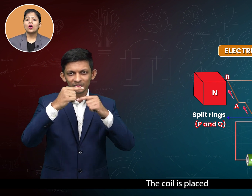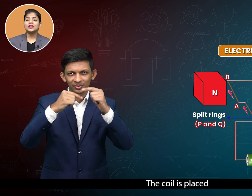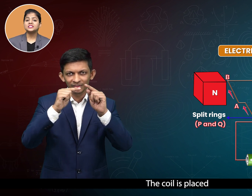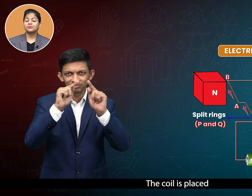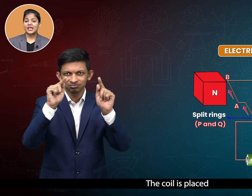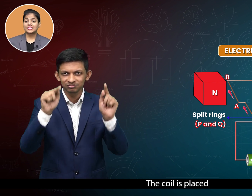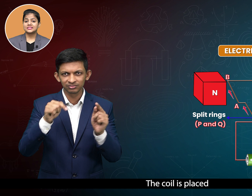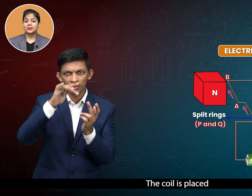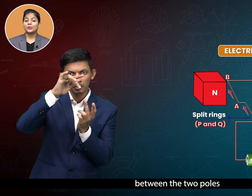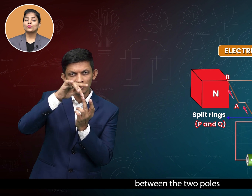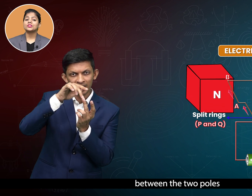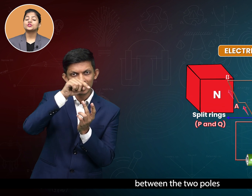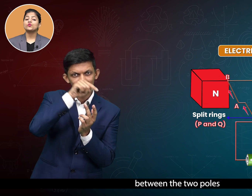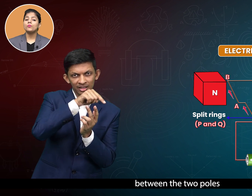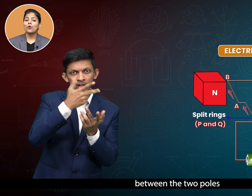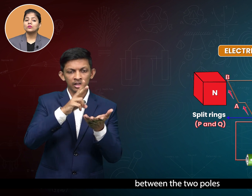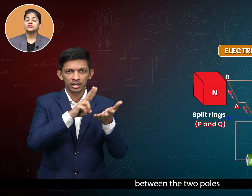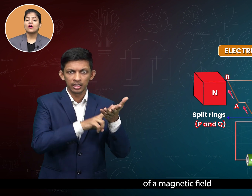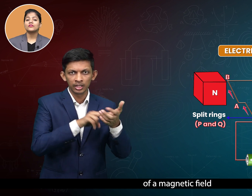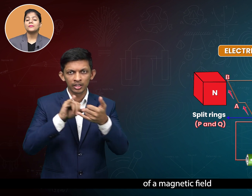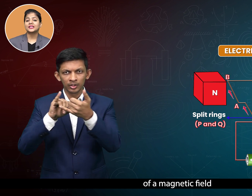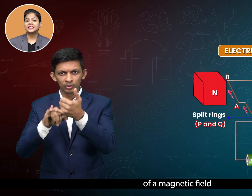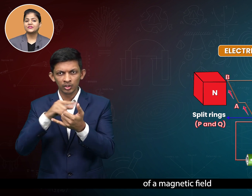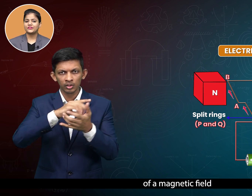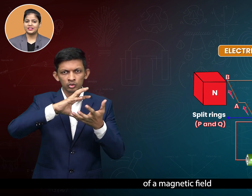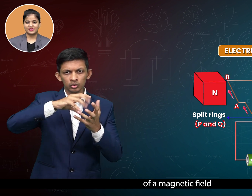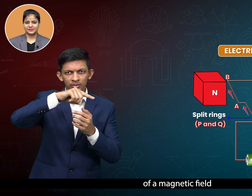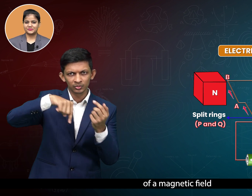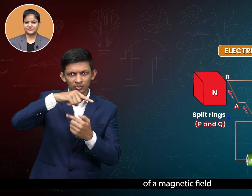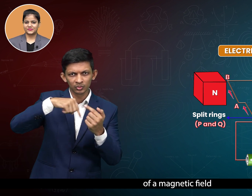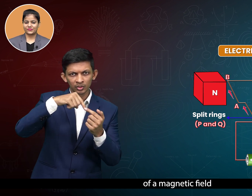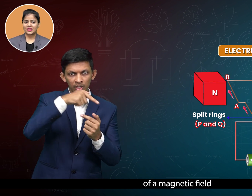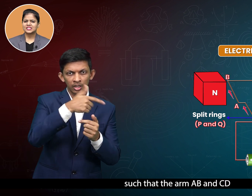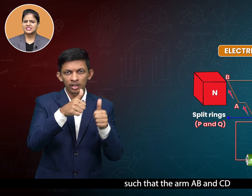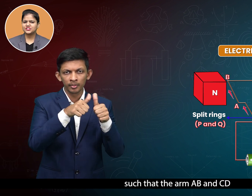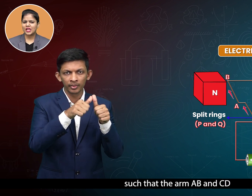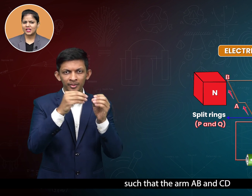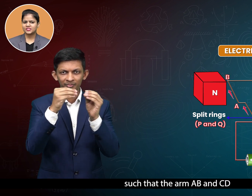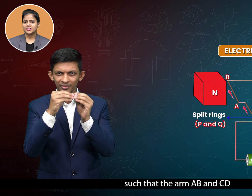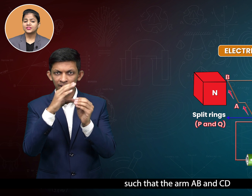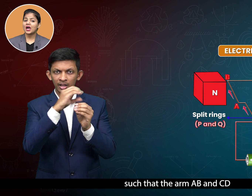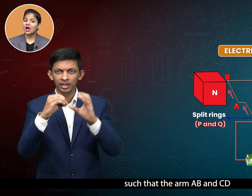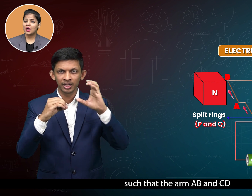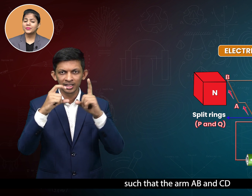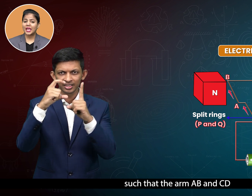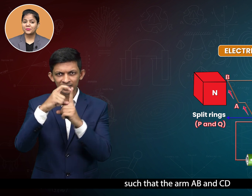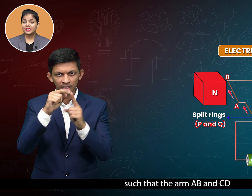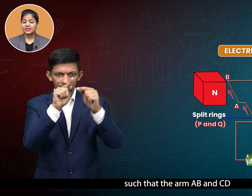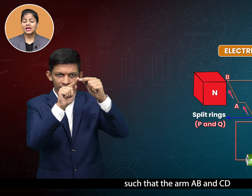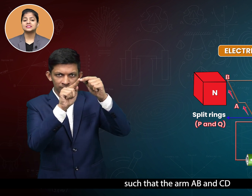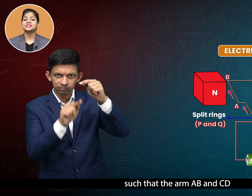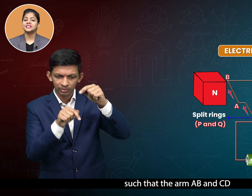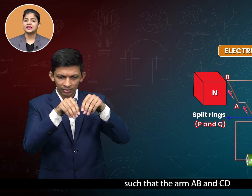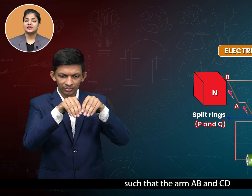The coil is placed between the two poles of a magnetic field such that the arm